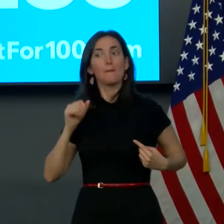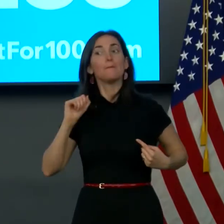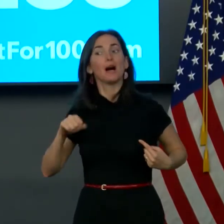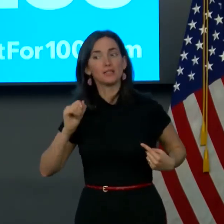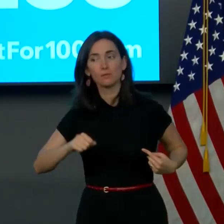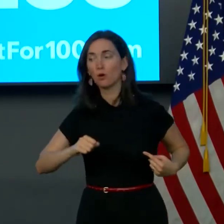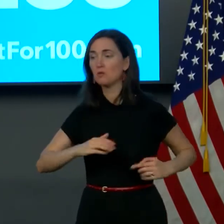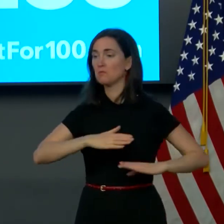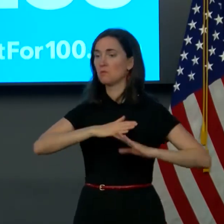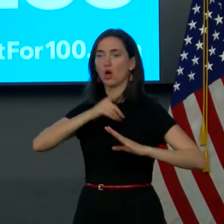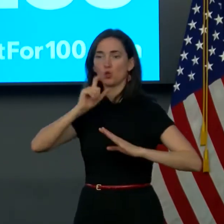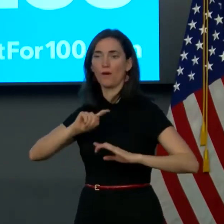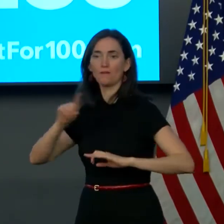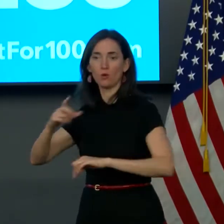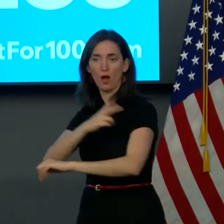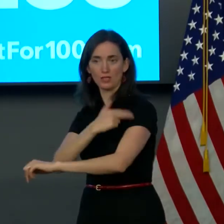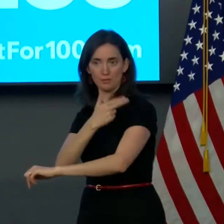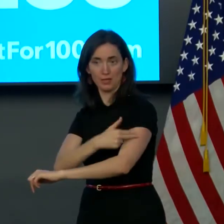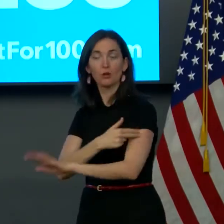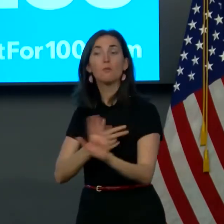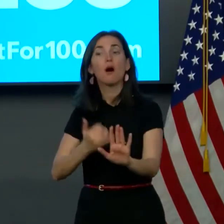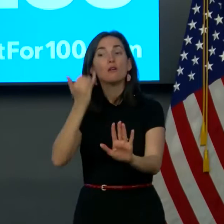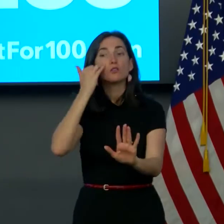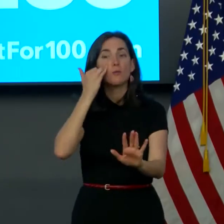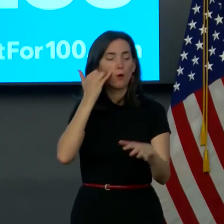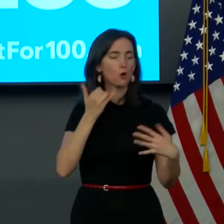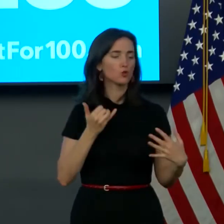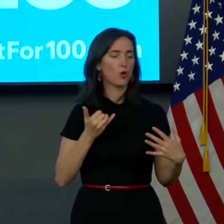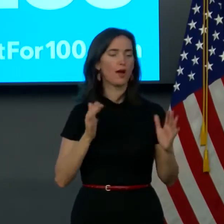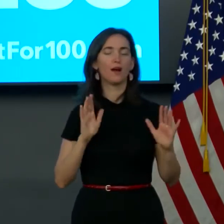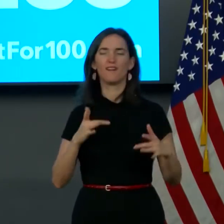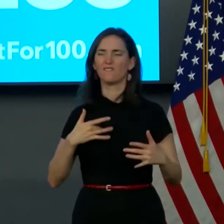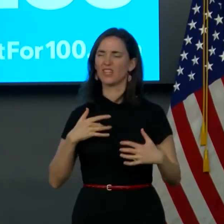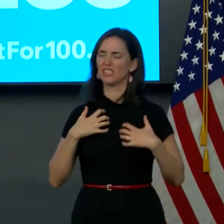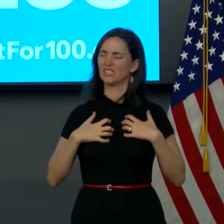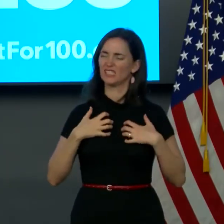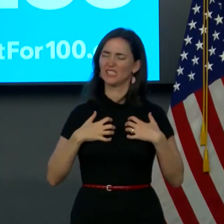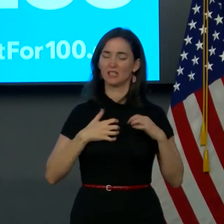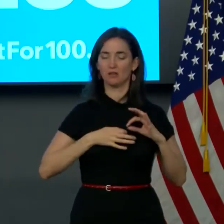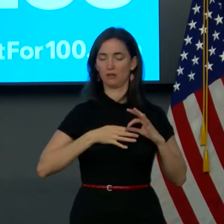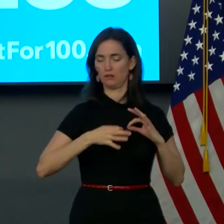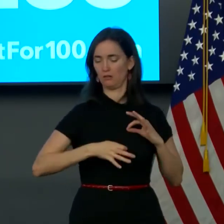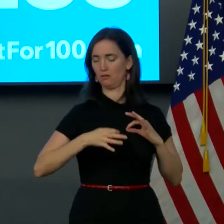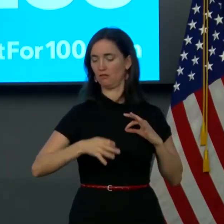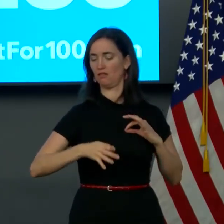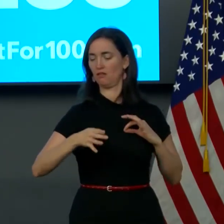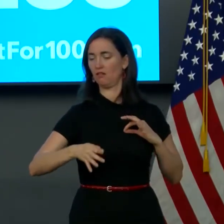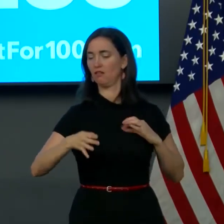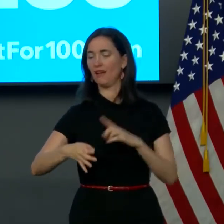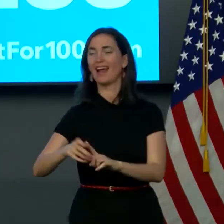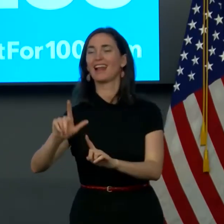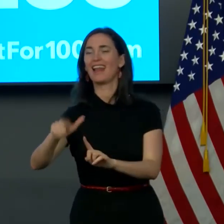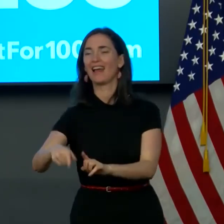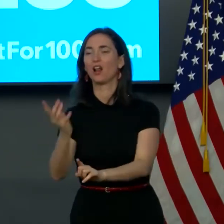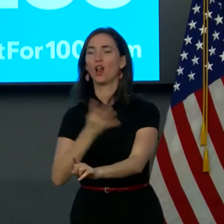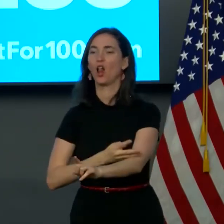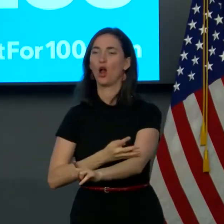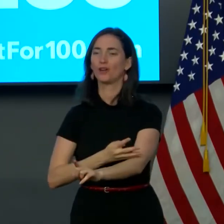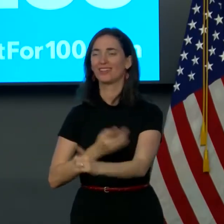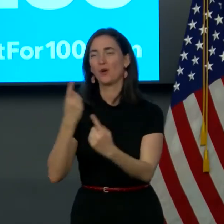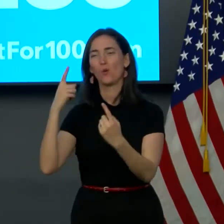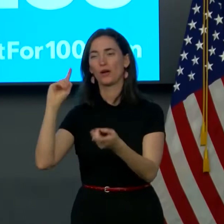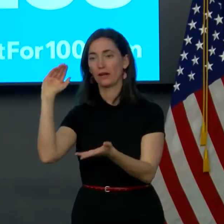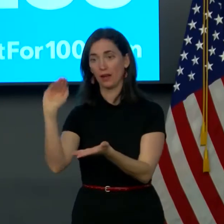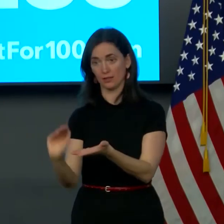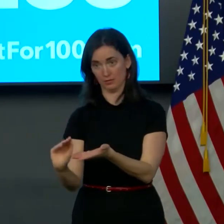the later you get it relative to symptom onset, the less likely it is going to be effective. And so it is a